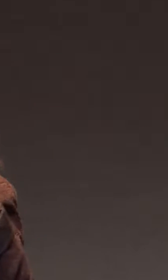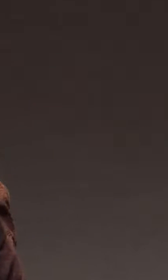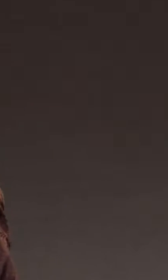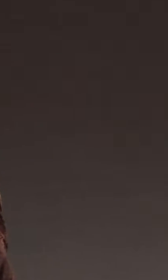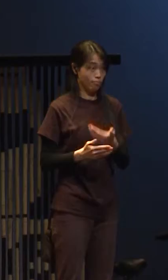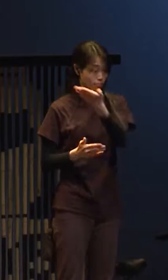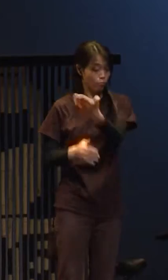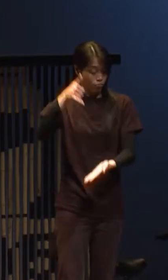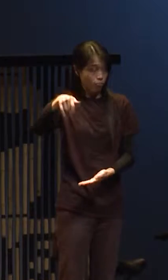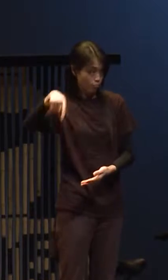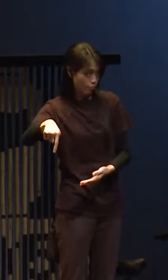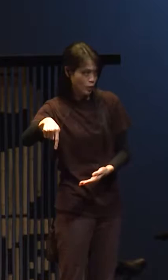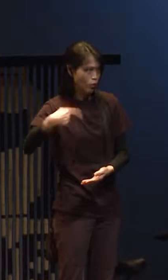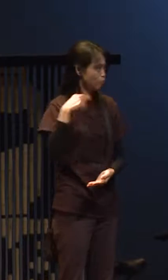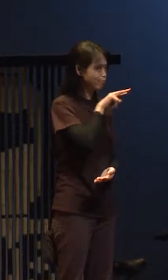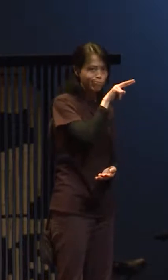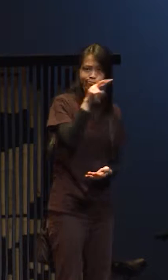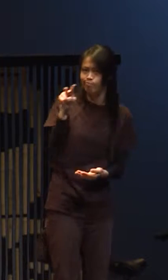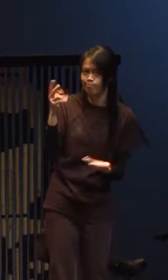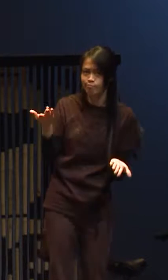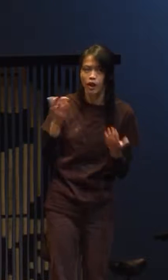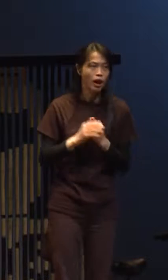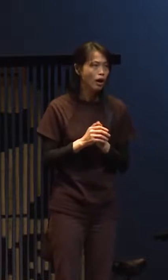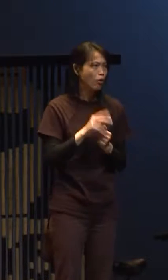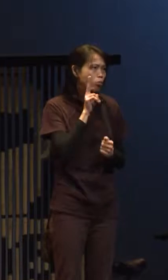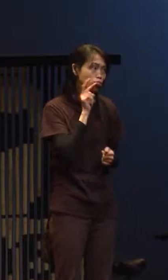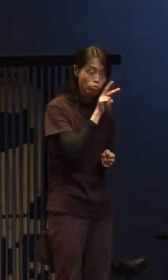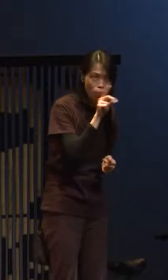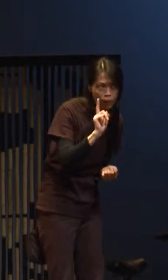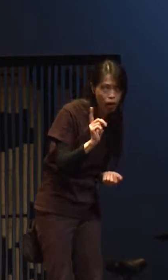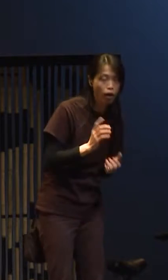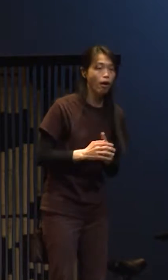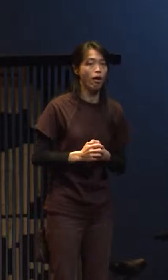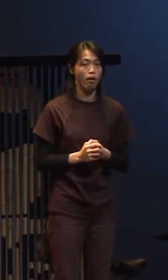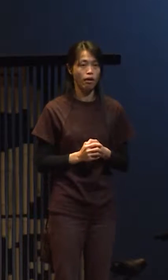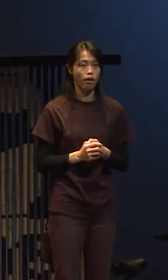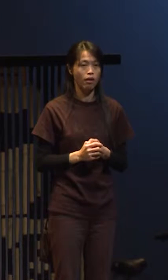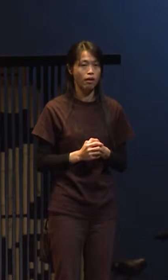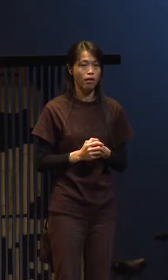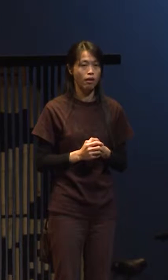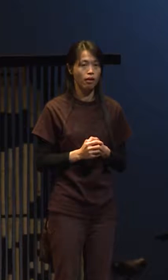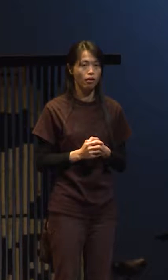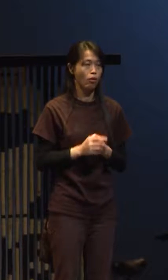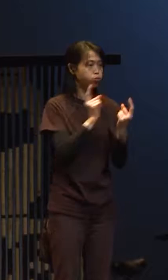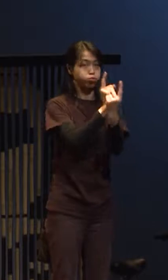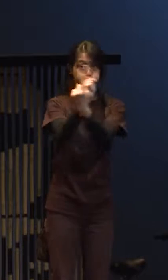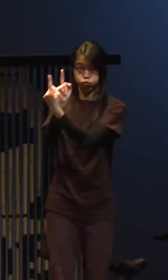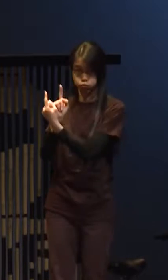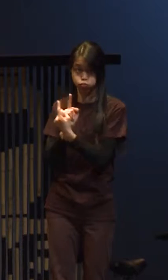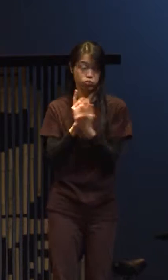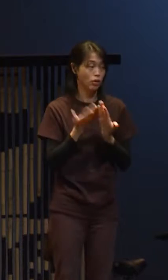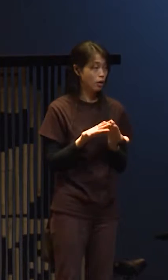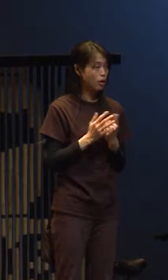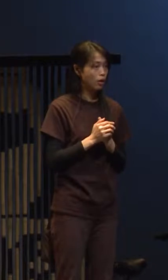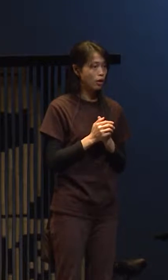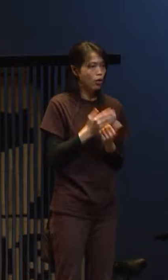see. I can look at how I look at my childhood, at the present, at the future. In